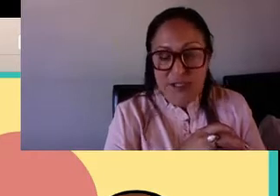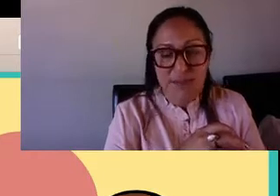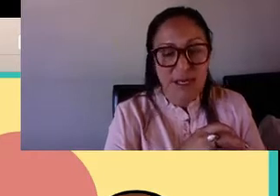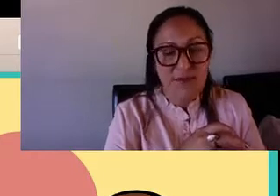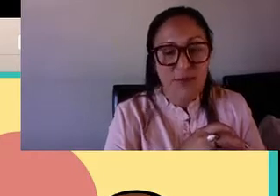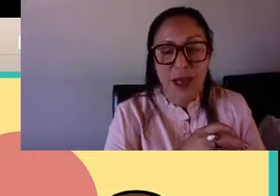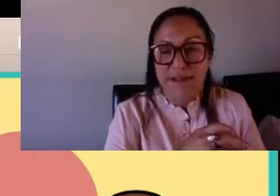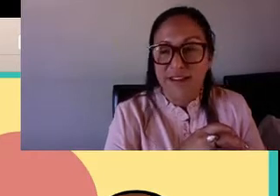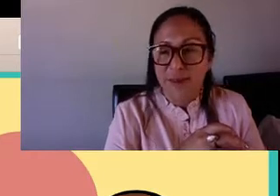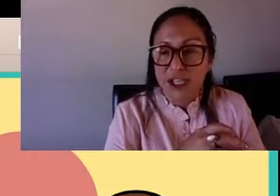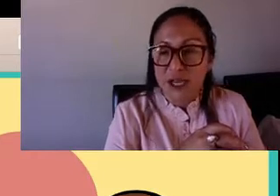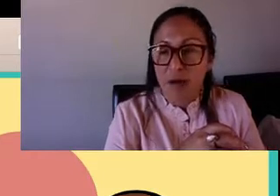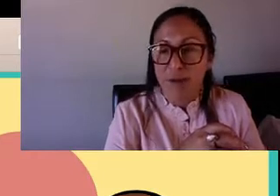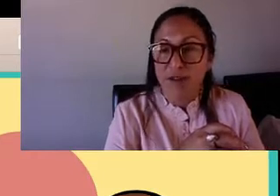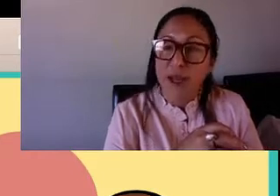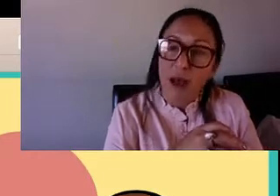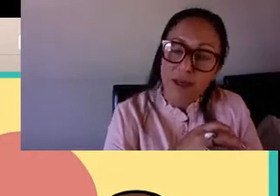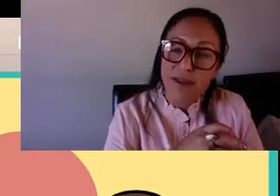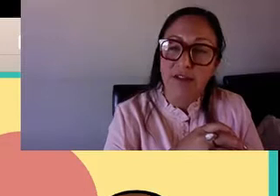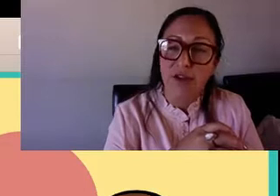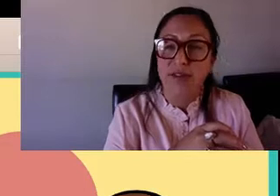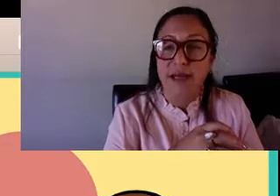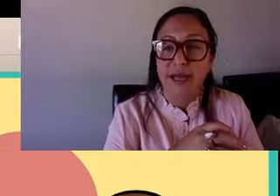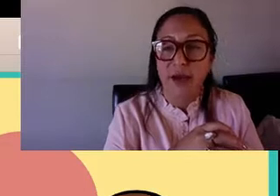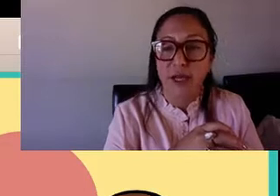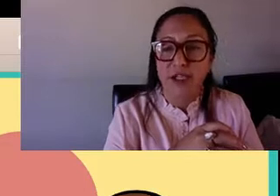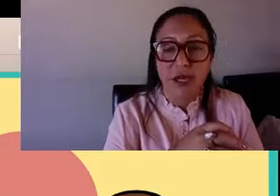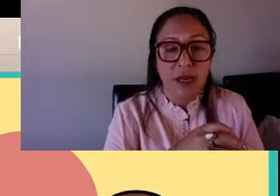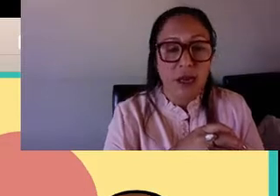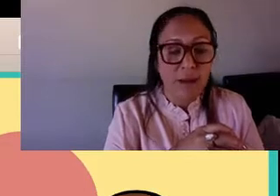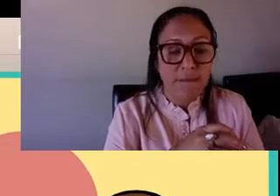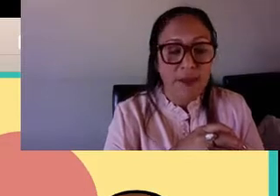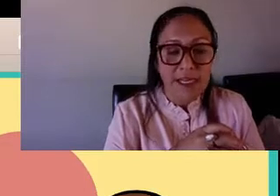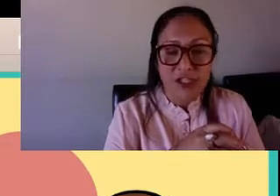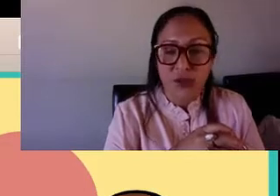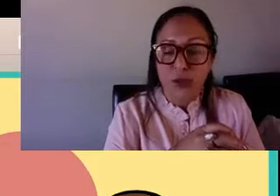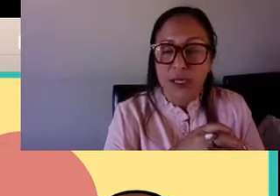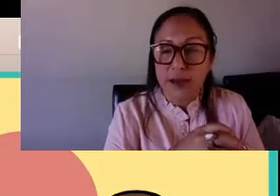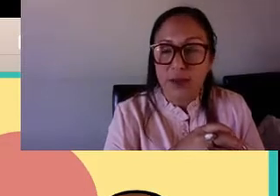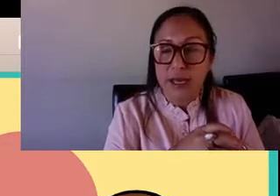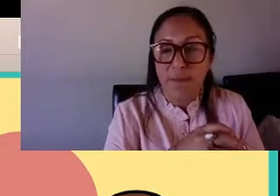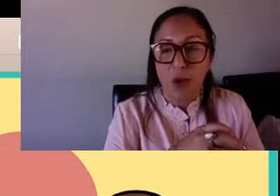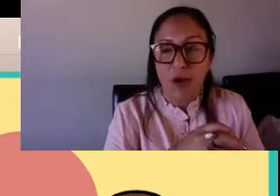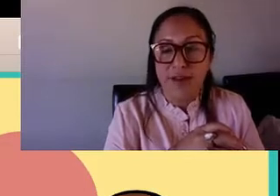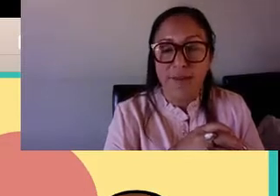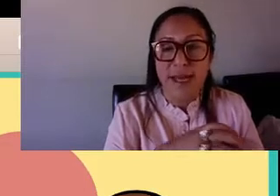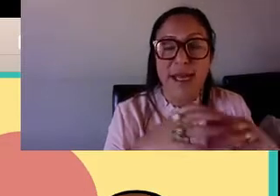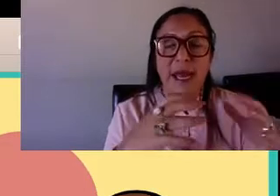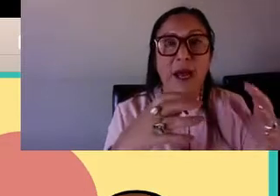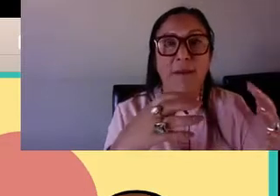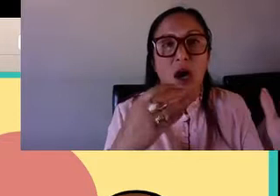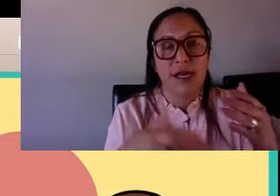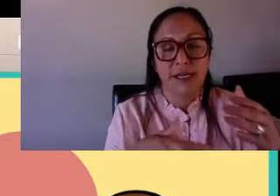So sometimes as a speech therapist, we help kids learn sign language. It's just really, really important to